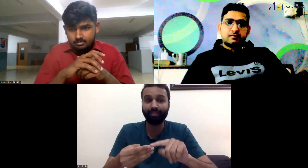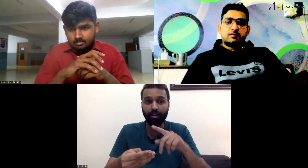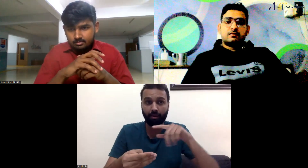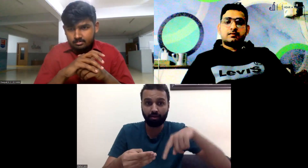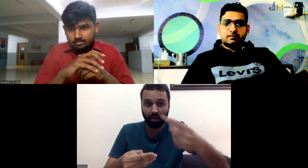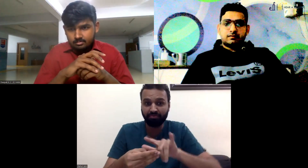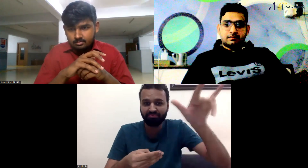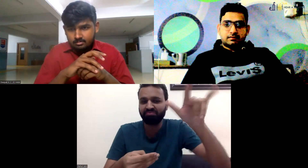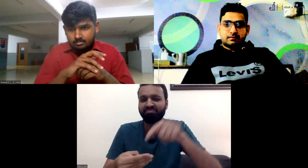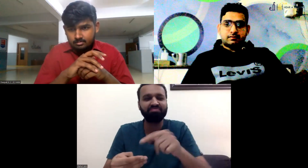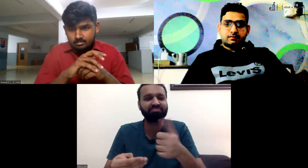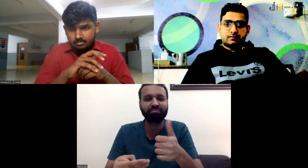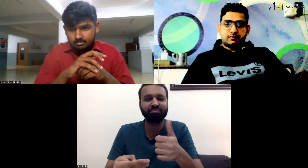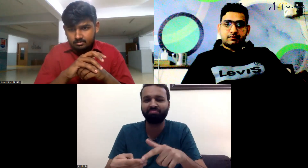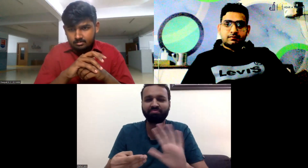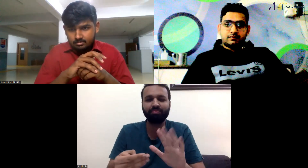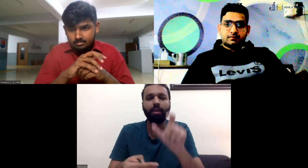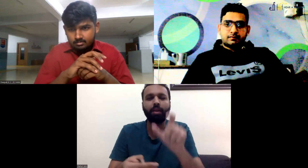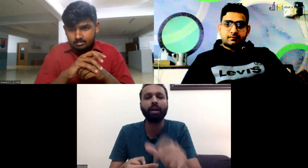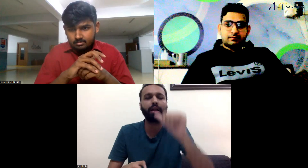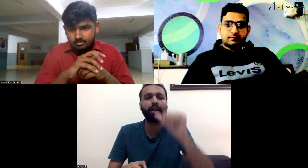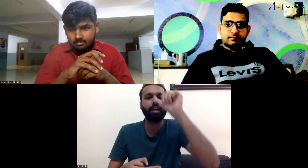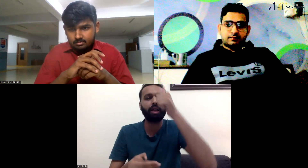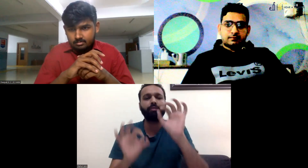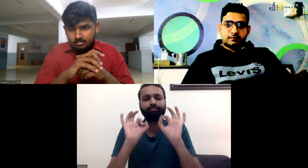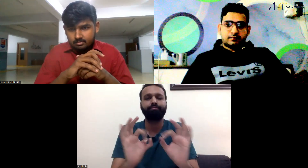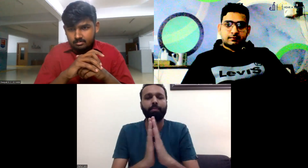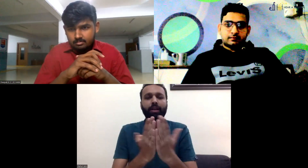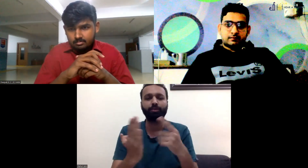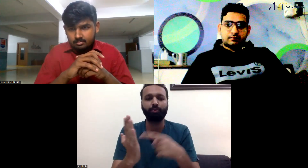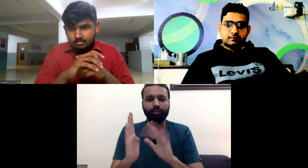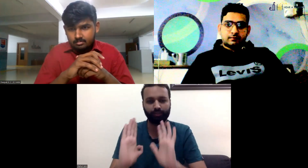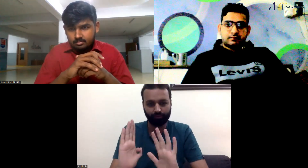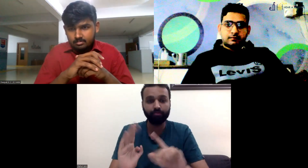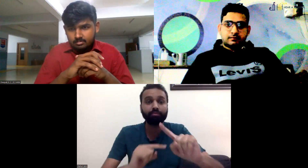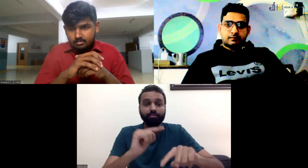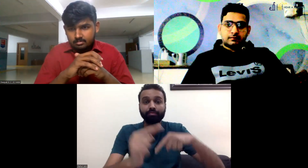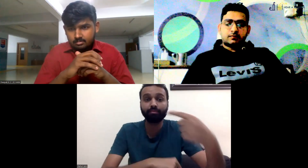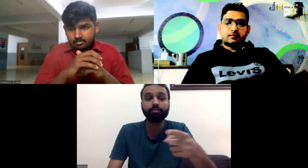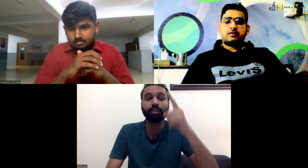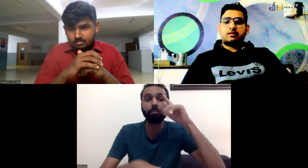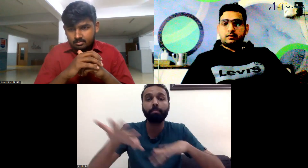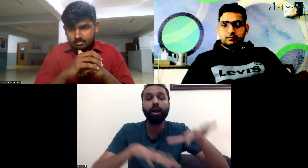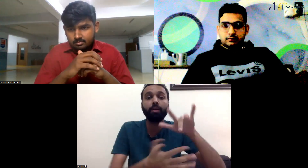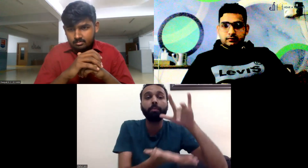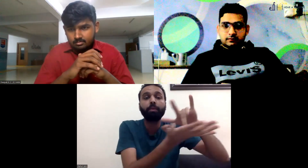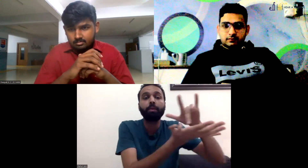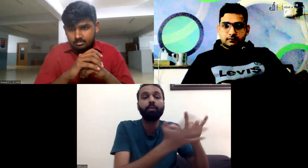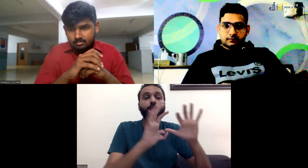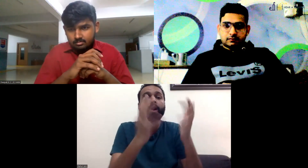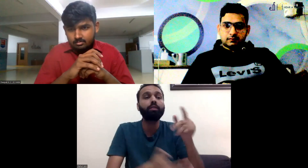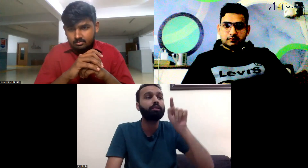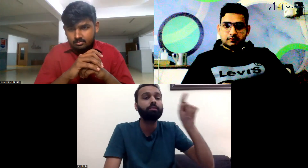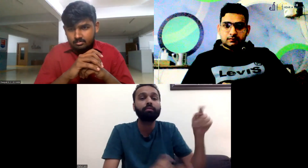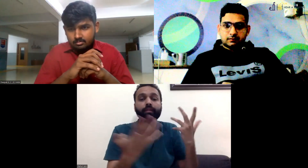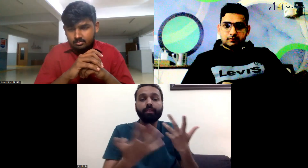passport. And during the passport process, there's a police verification as well. So you have to have an Indian passport